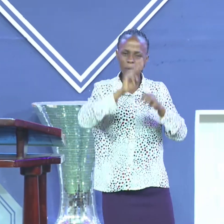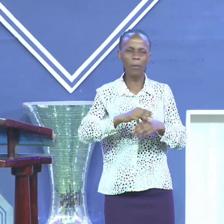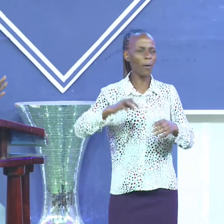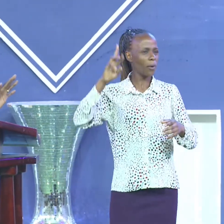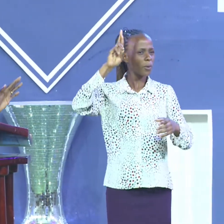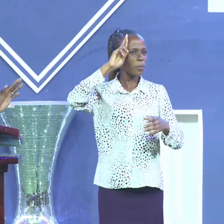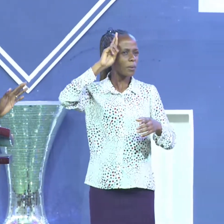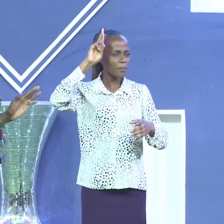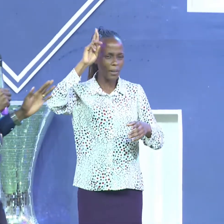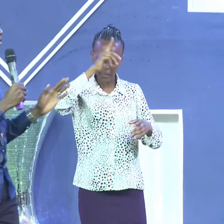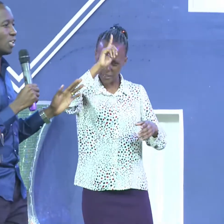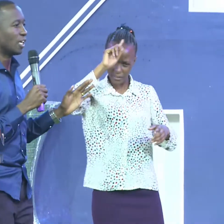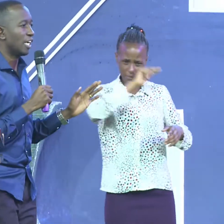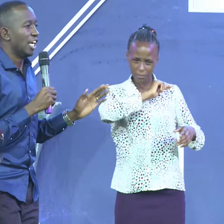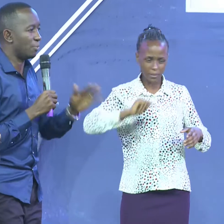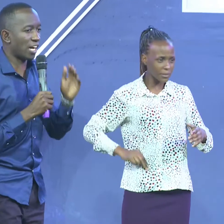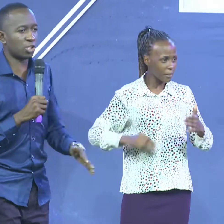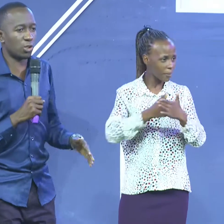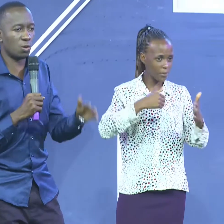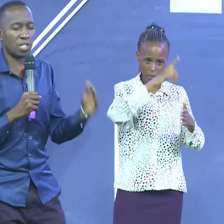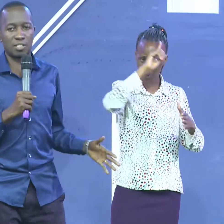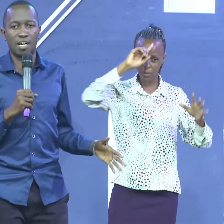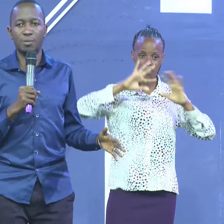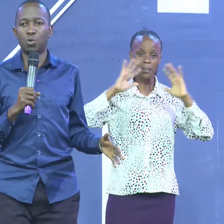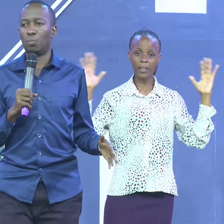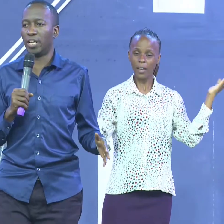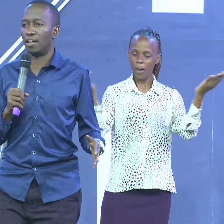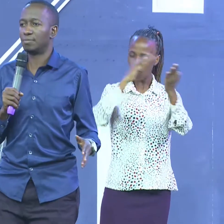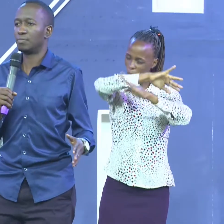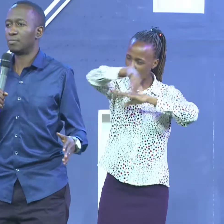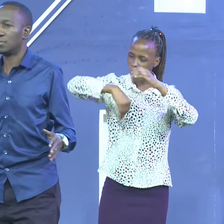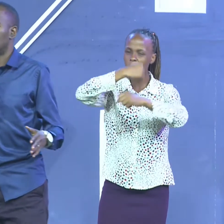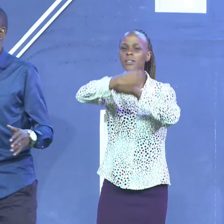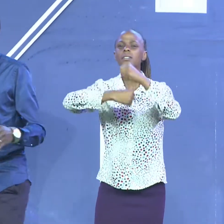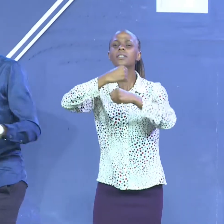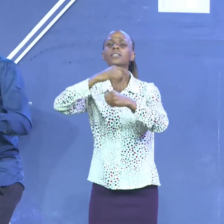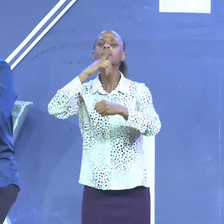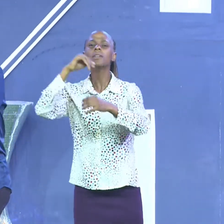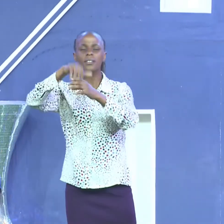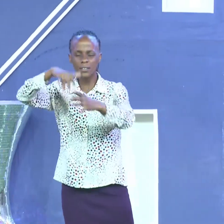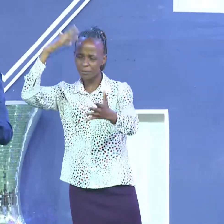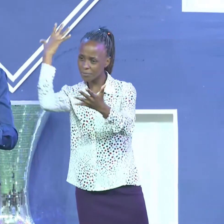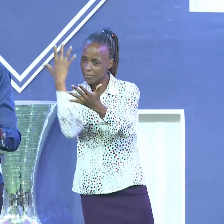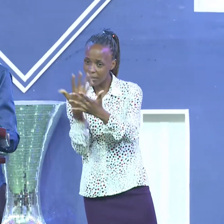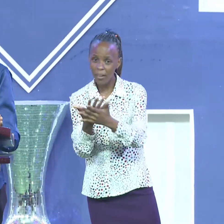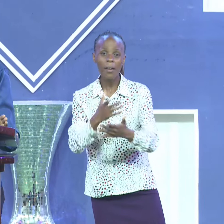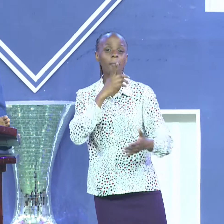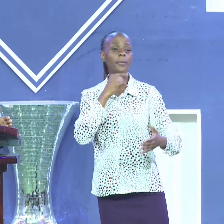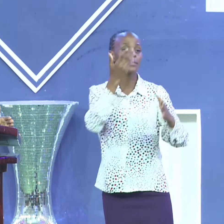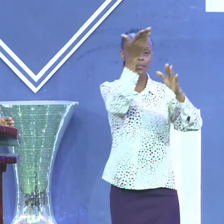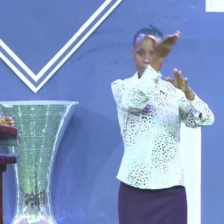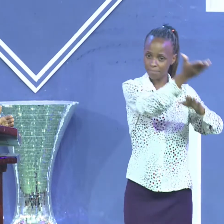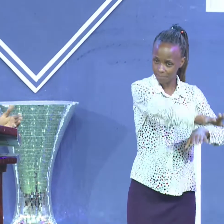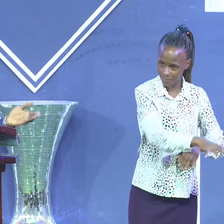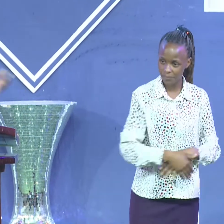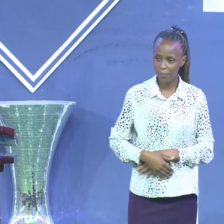Merodach. Imagine Nebuchadnezzar being a king of Babylon. For all the years, this man has been in prison. And